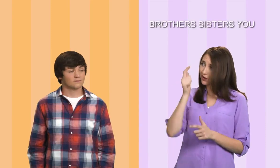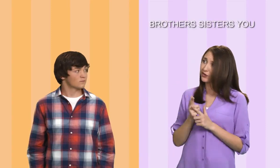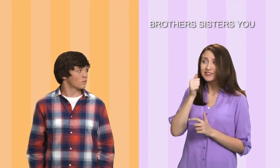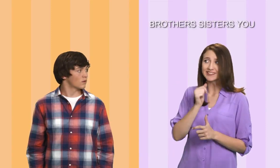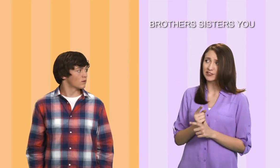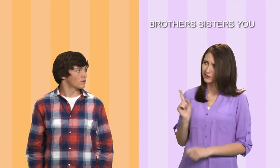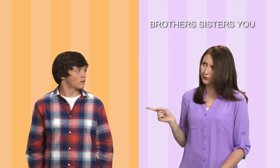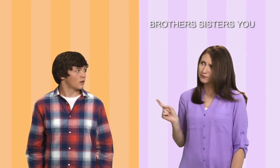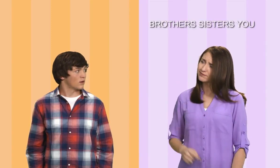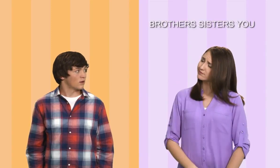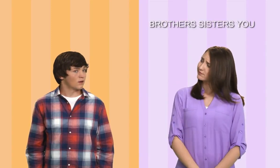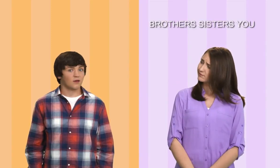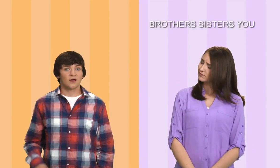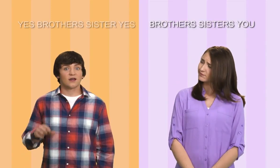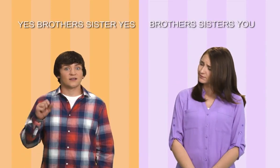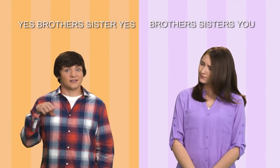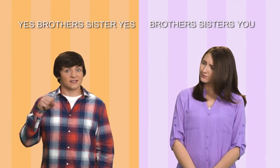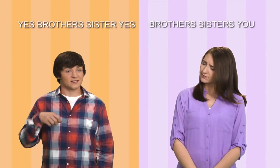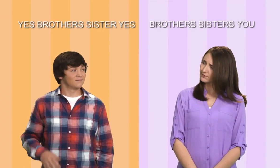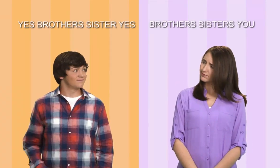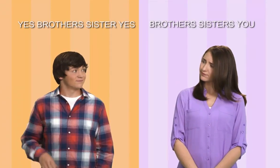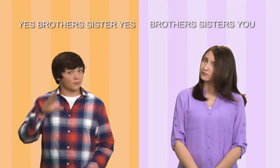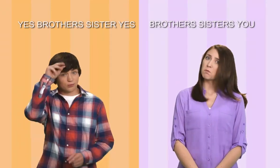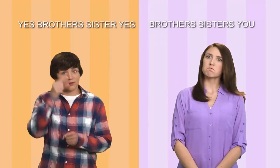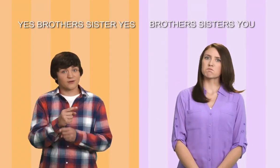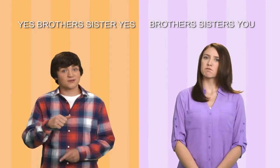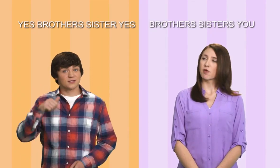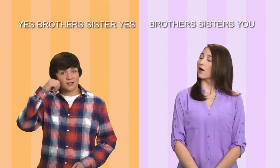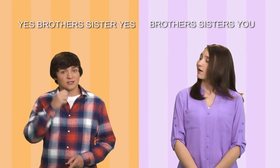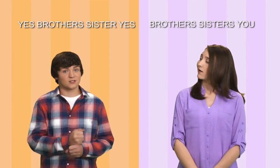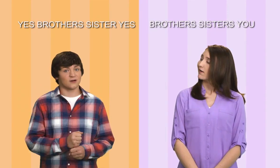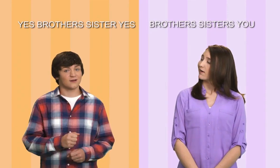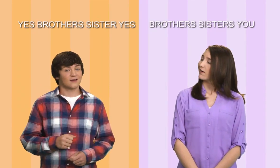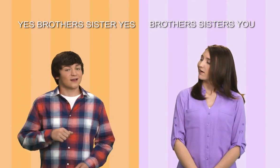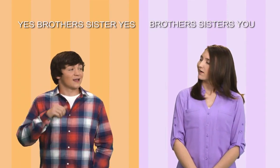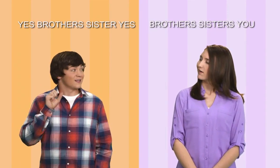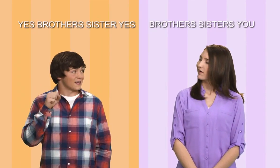Brothers, sisters, you? Yes. Brothers, sister, yes.